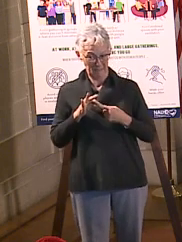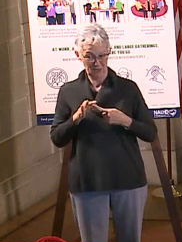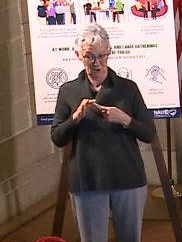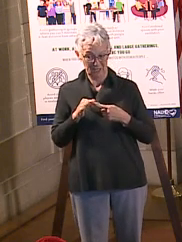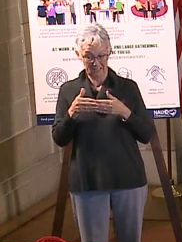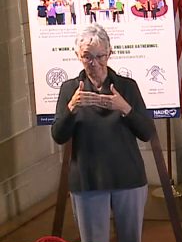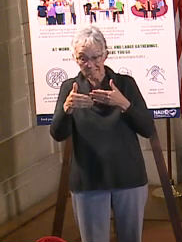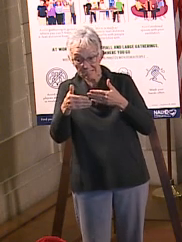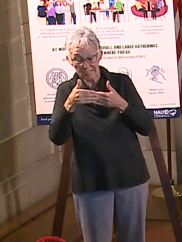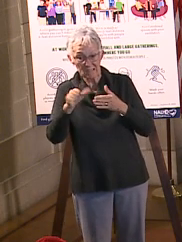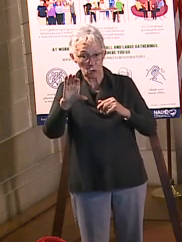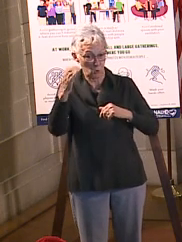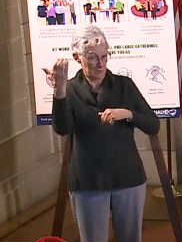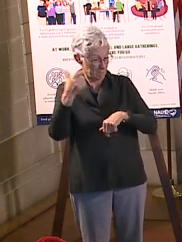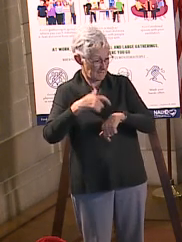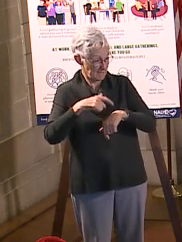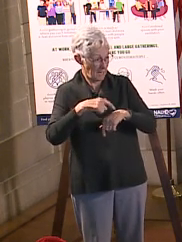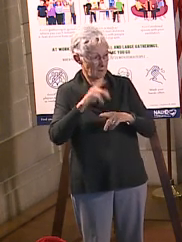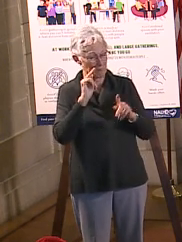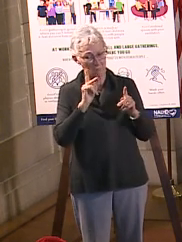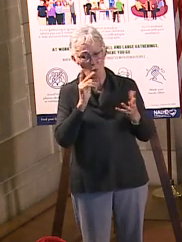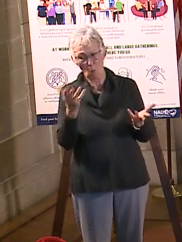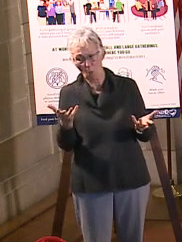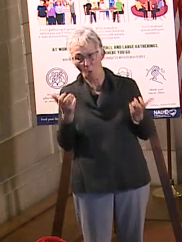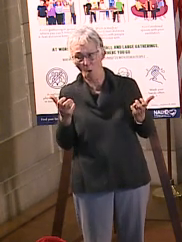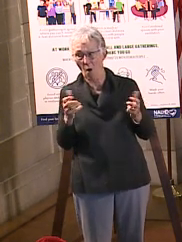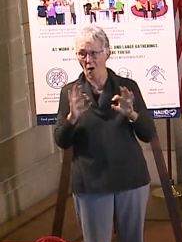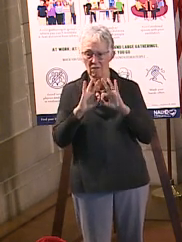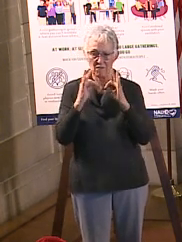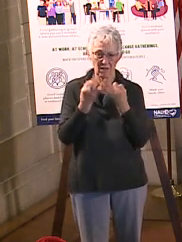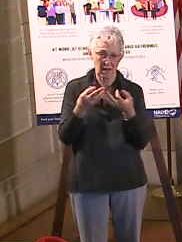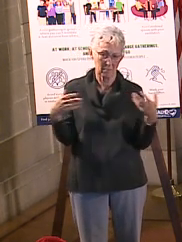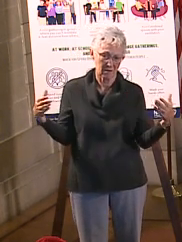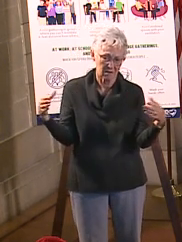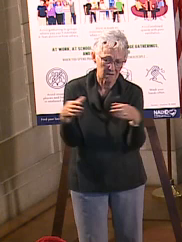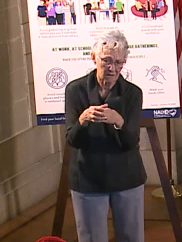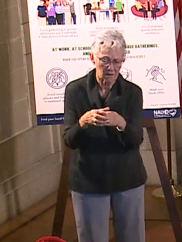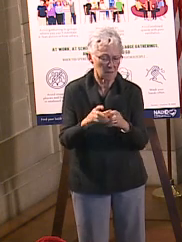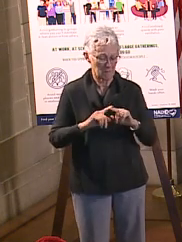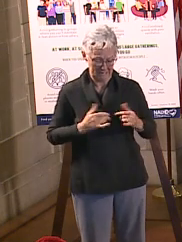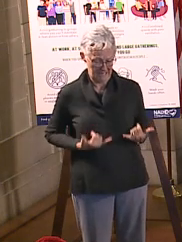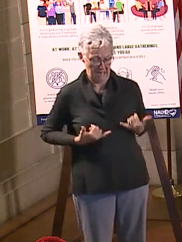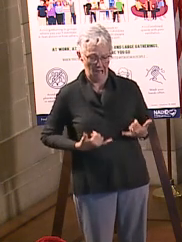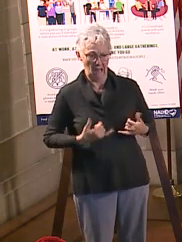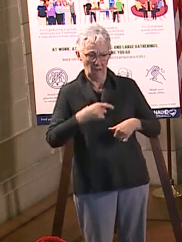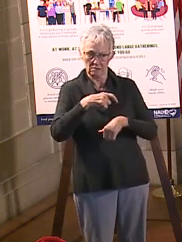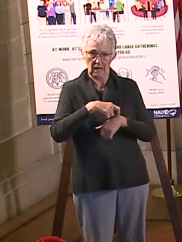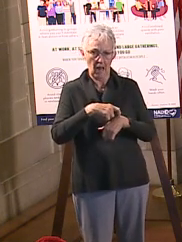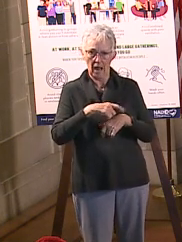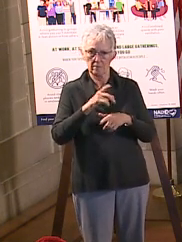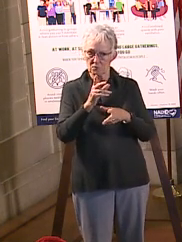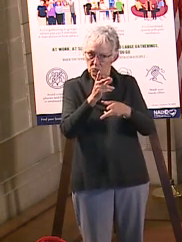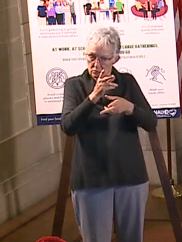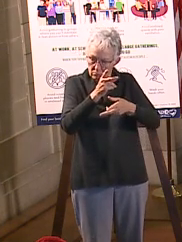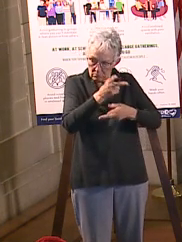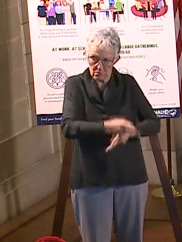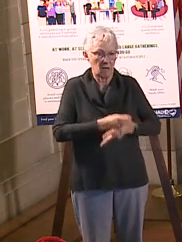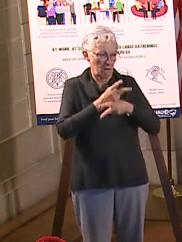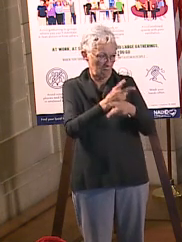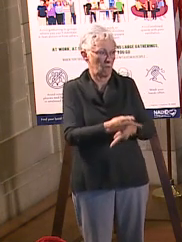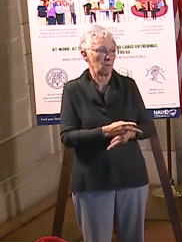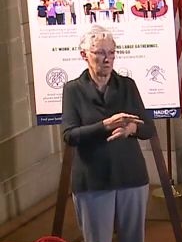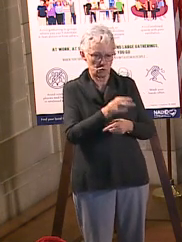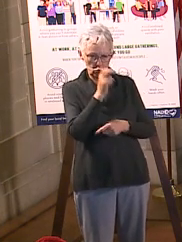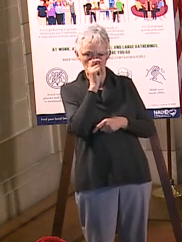people want to spend time with their families, so now is the time to be extra precautious, to really take that chance to slow down the spread of the virus